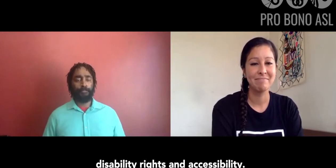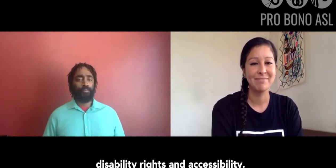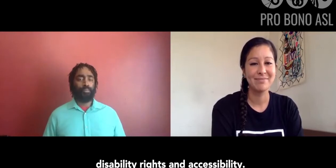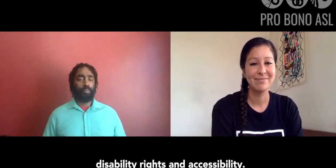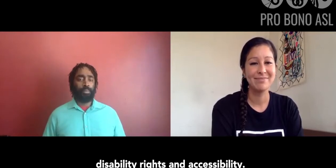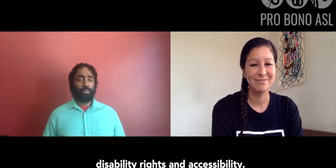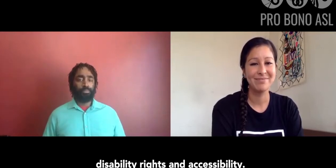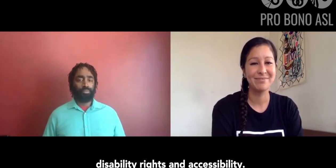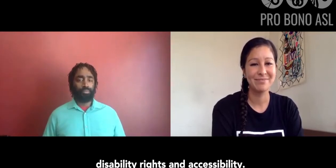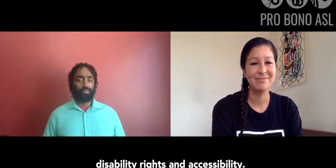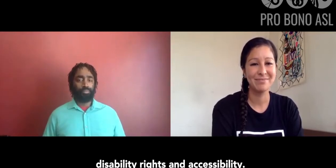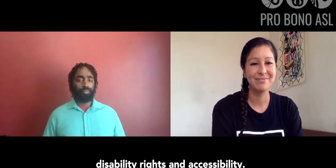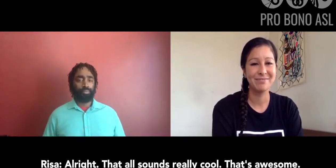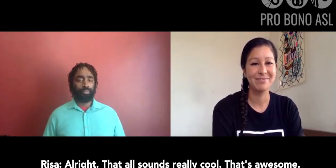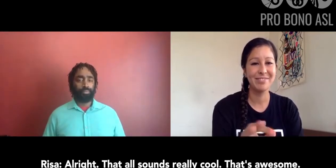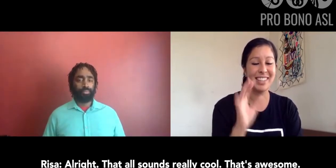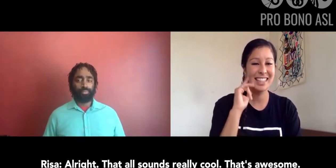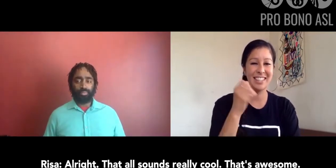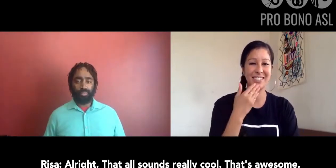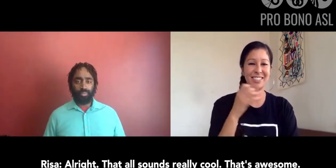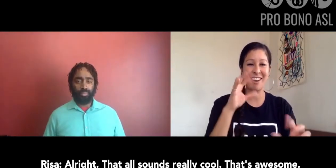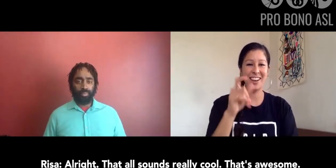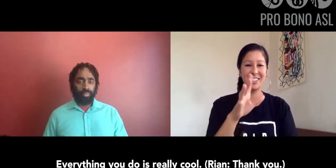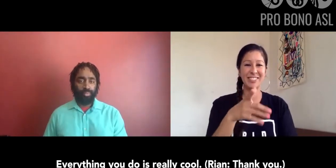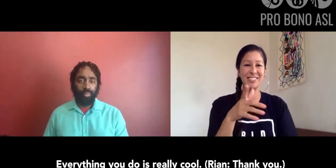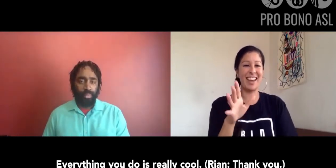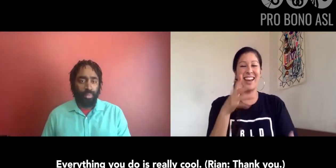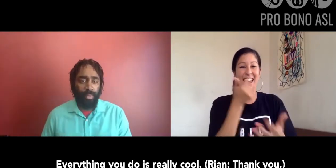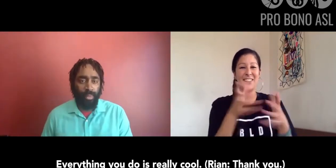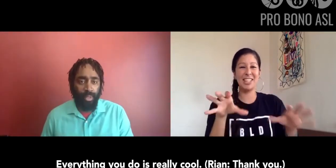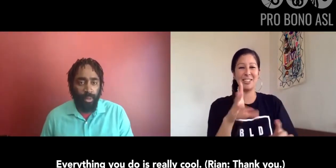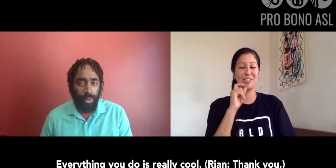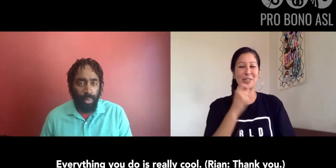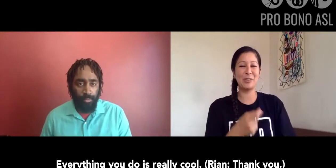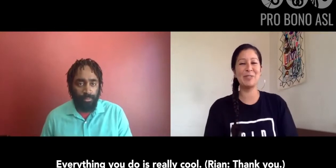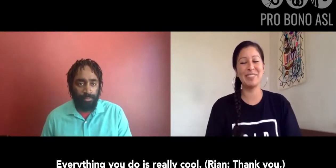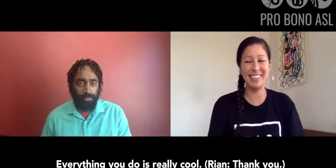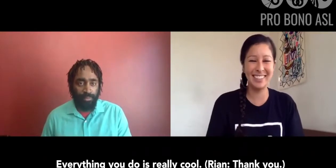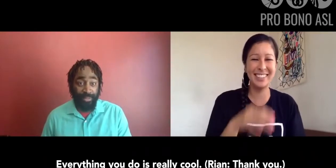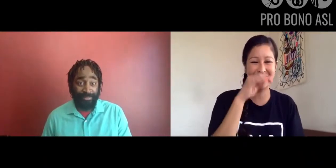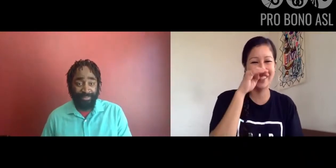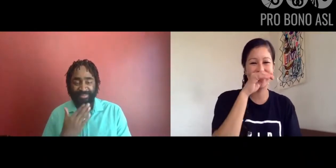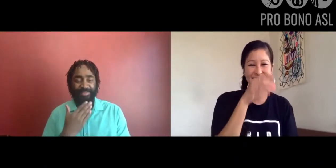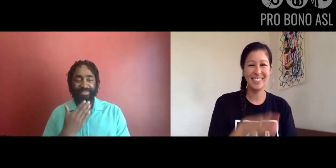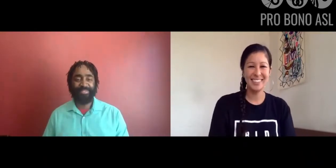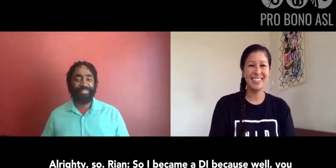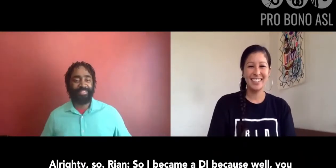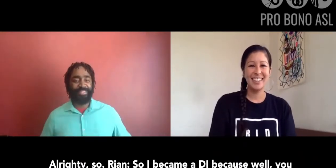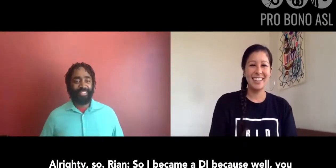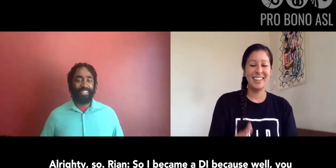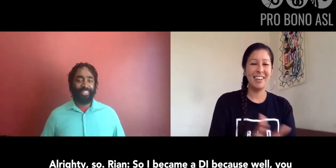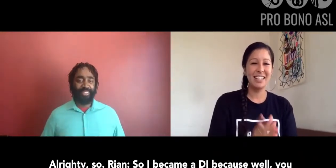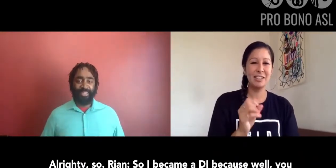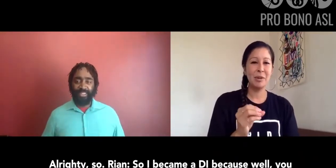accessibility. All right, that all sounds really cool. That's awesome. Everything you do is really cool. Thank you.